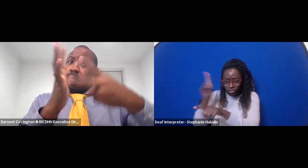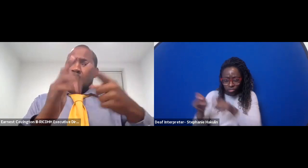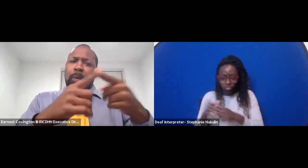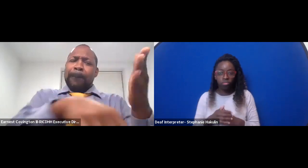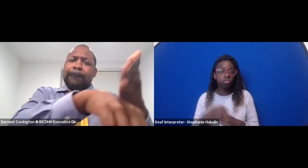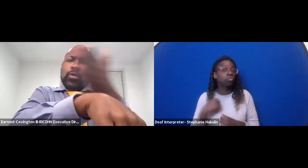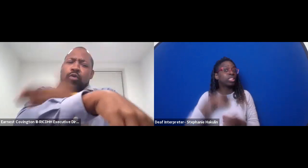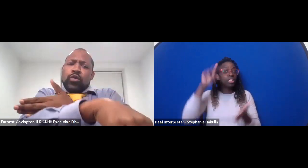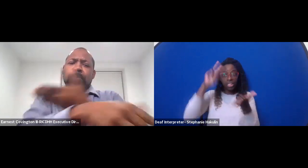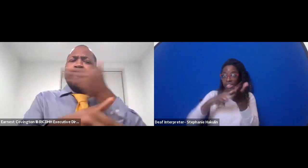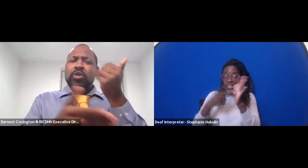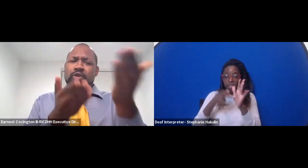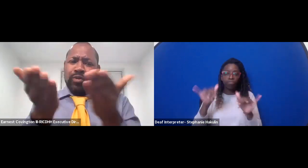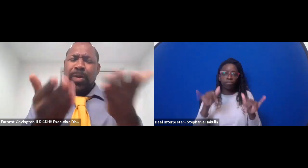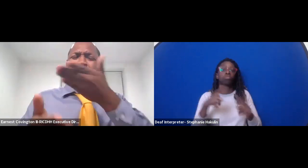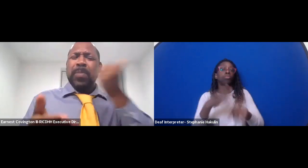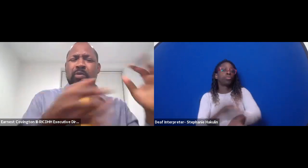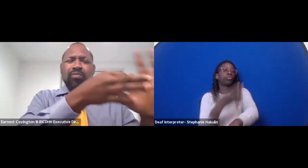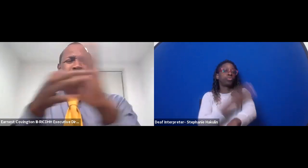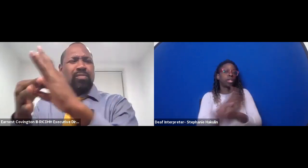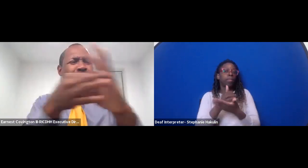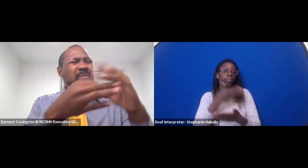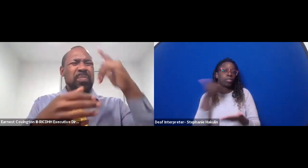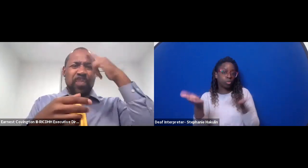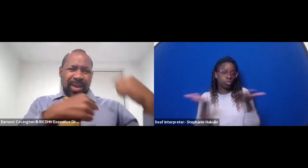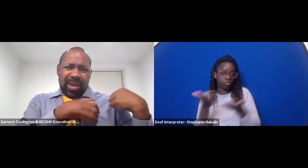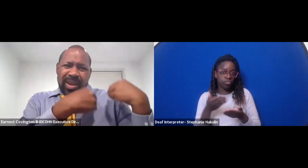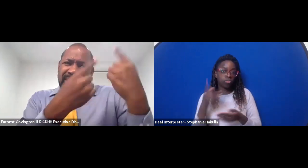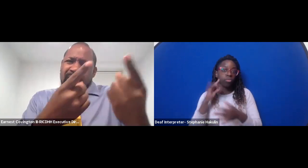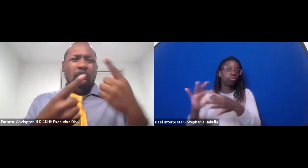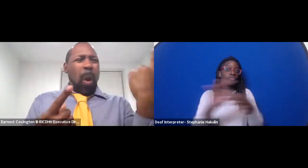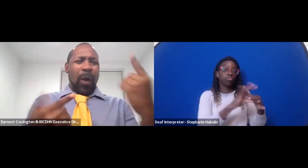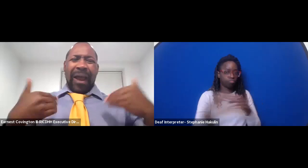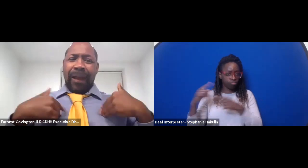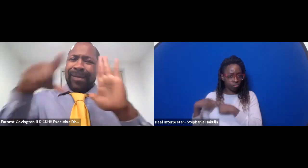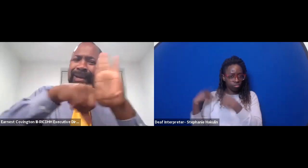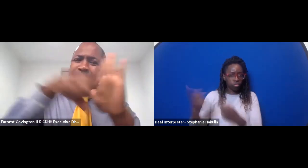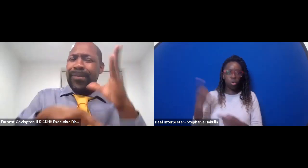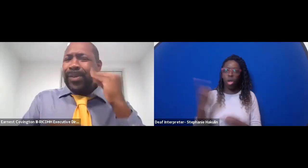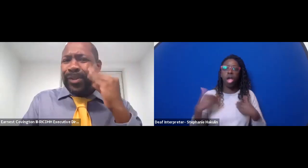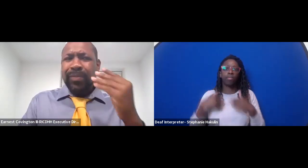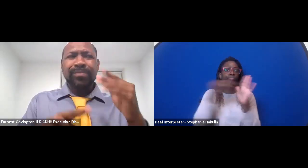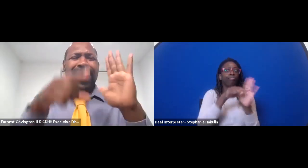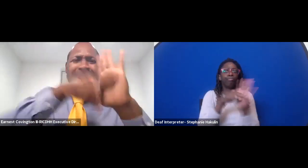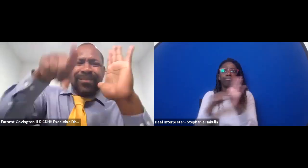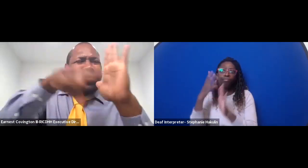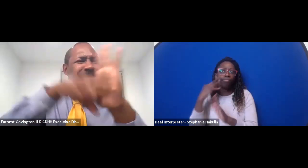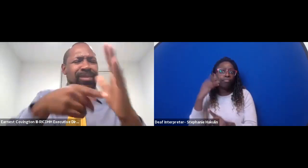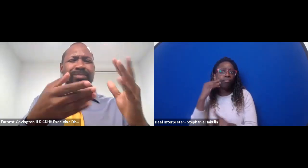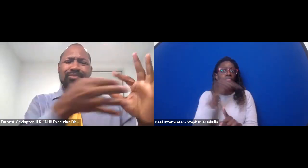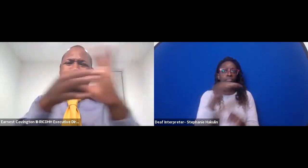so that we were able to ask them how to improve services and how to link these communities into